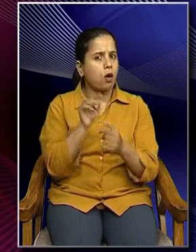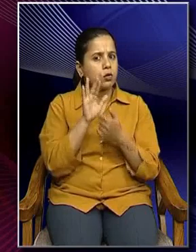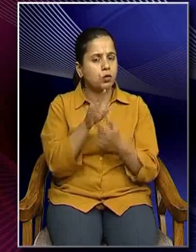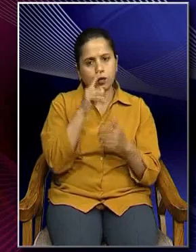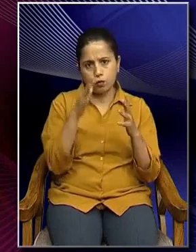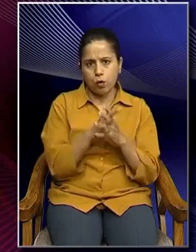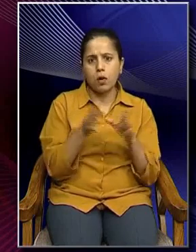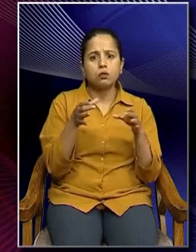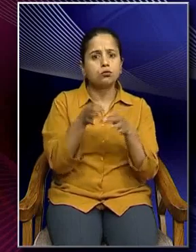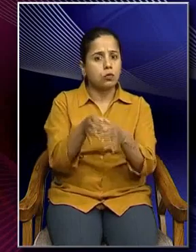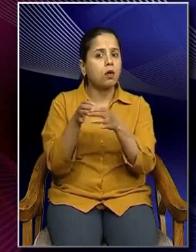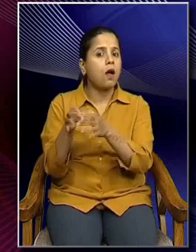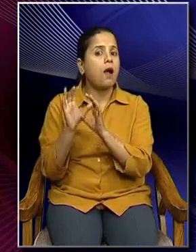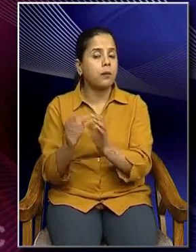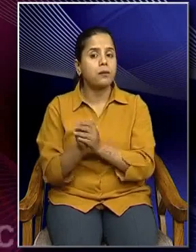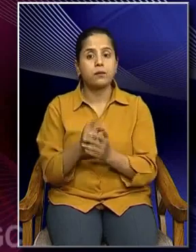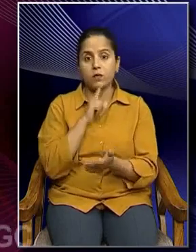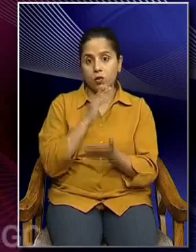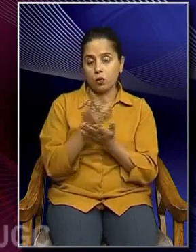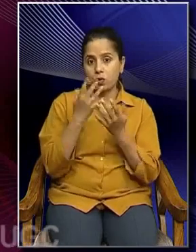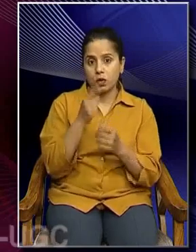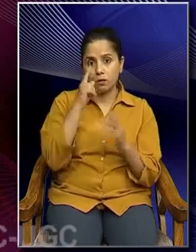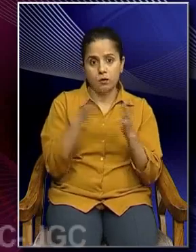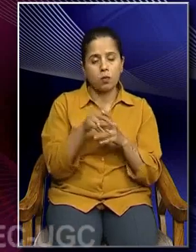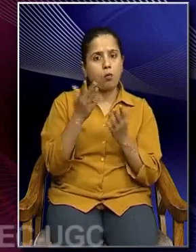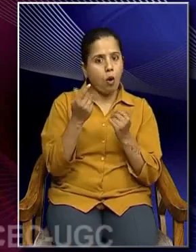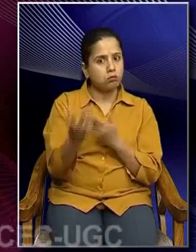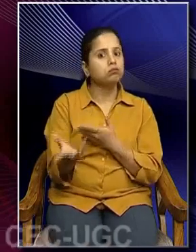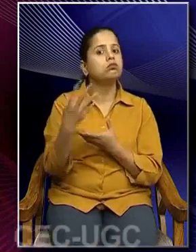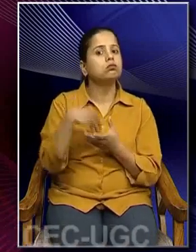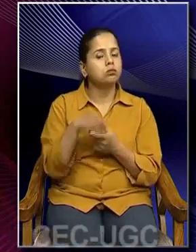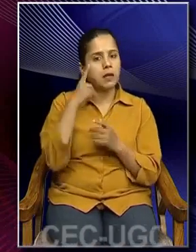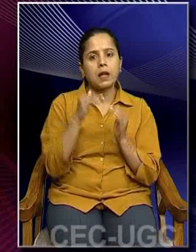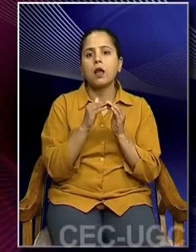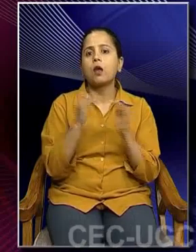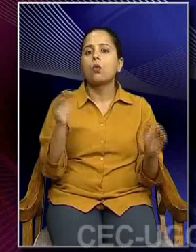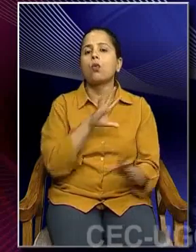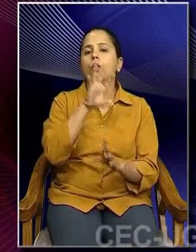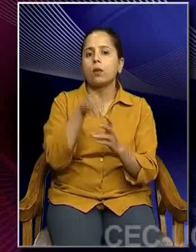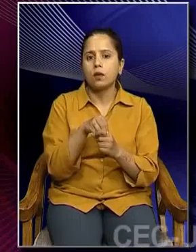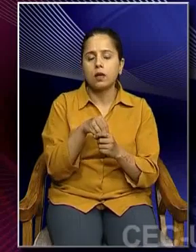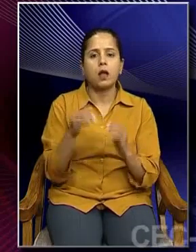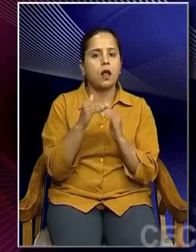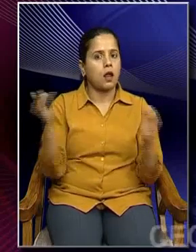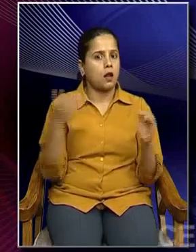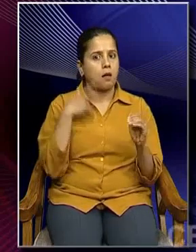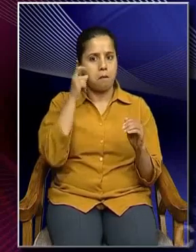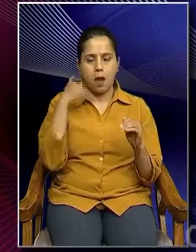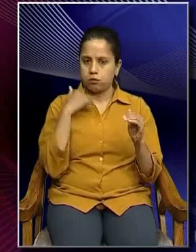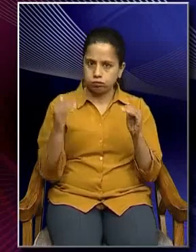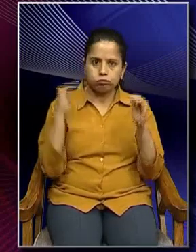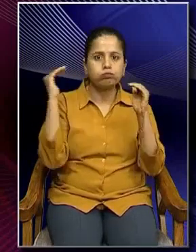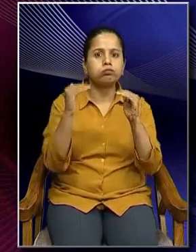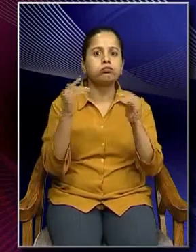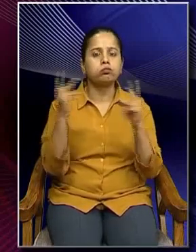and minorities. So in order to ensure that women can also participate equally on equal foot with men, it is